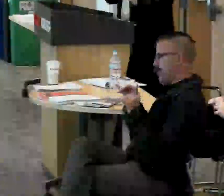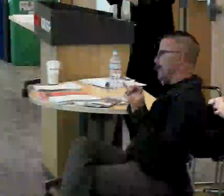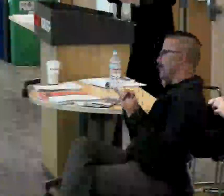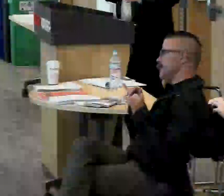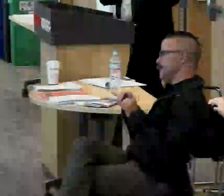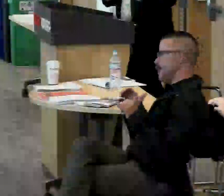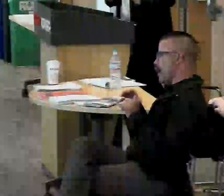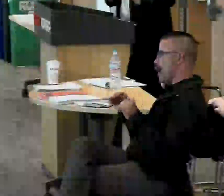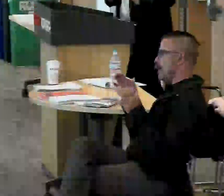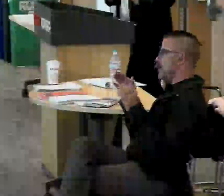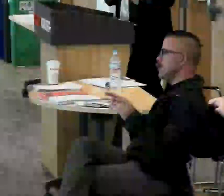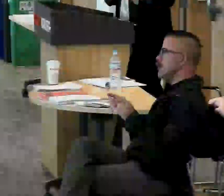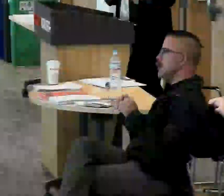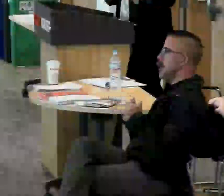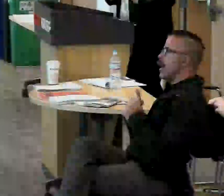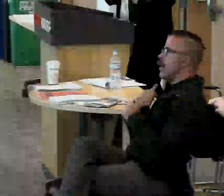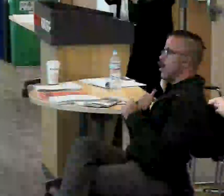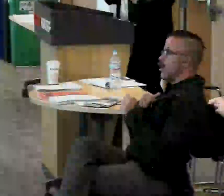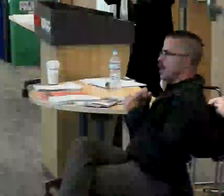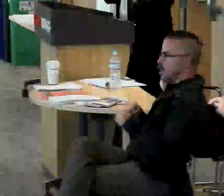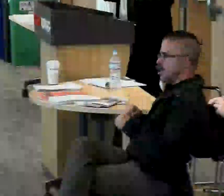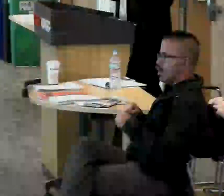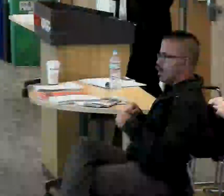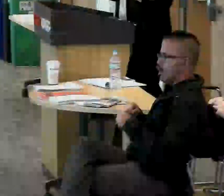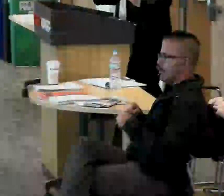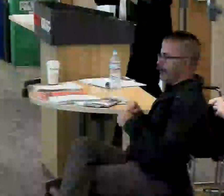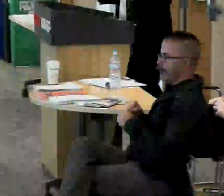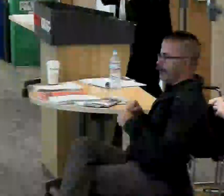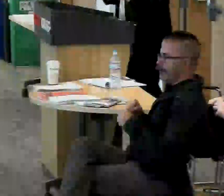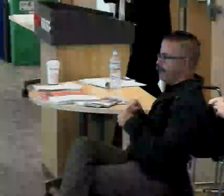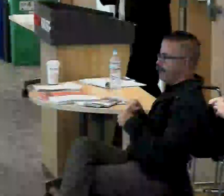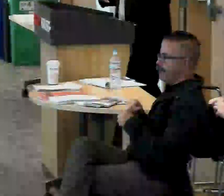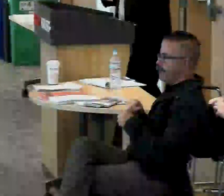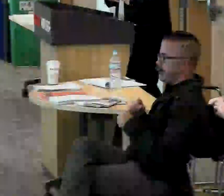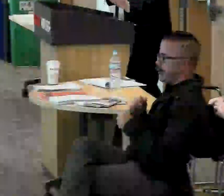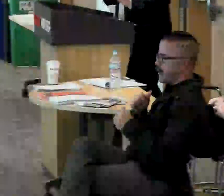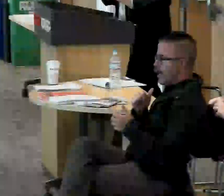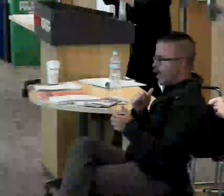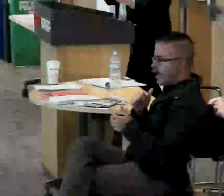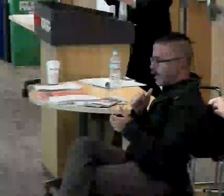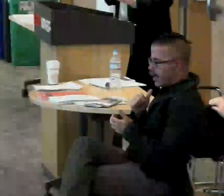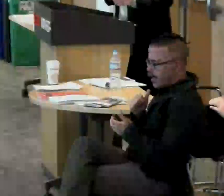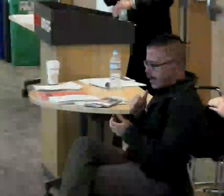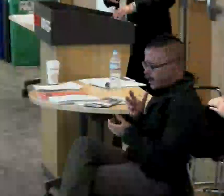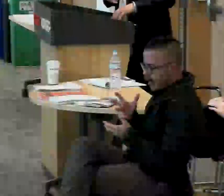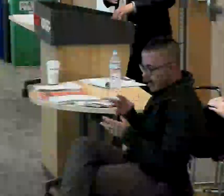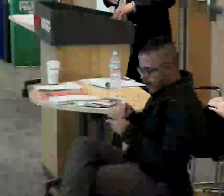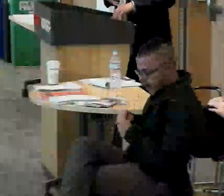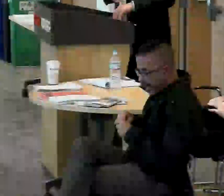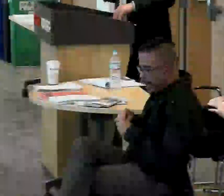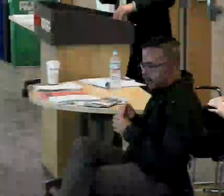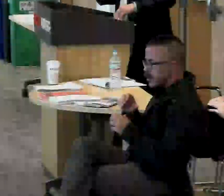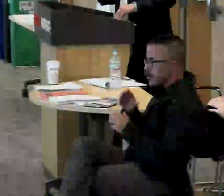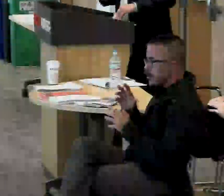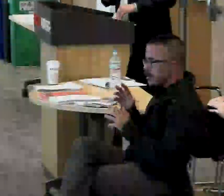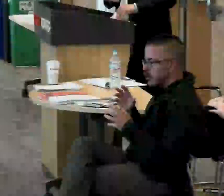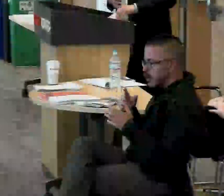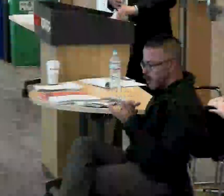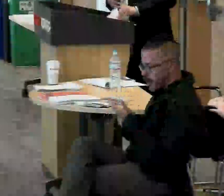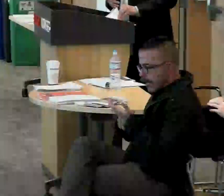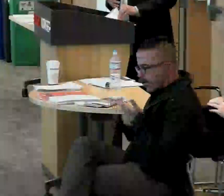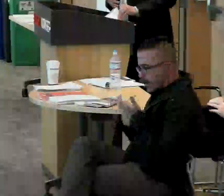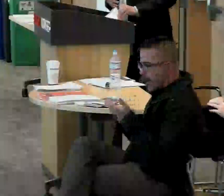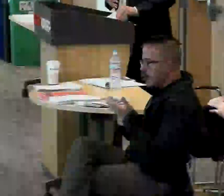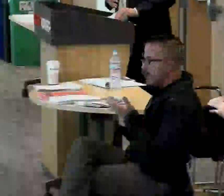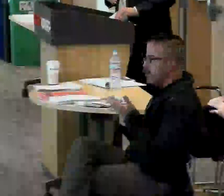and determine what ways we can effectively engage collaboration discussion between different partners to bridge some of these divides to